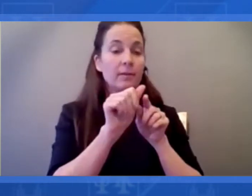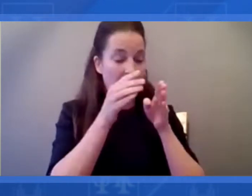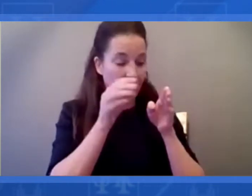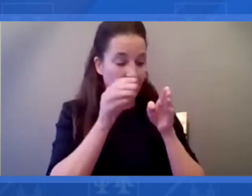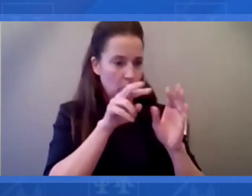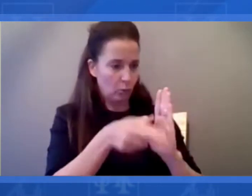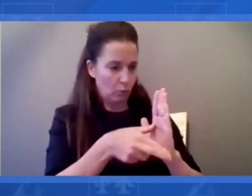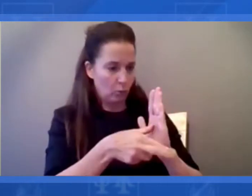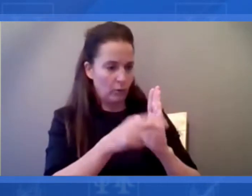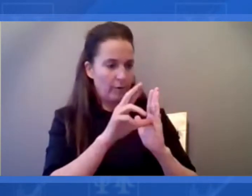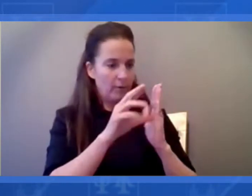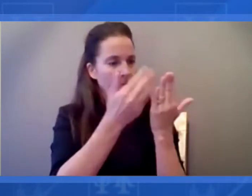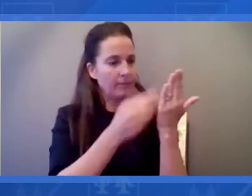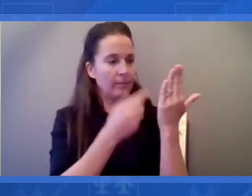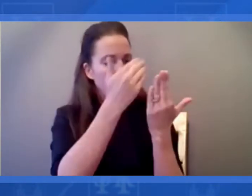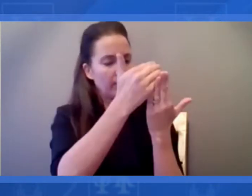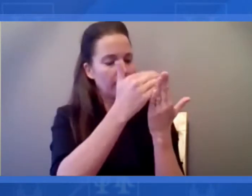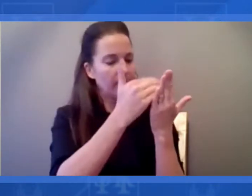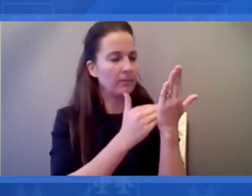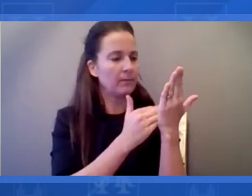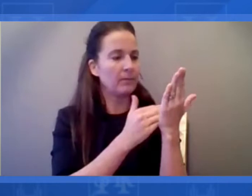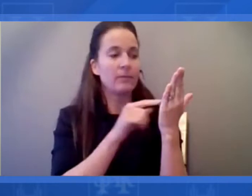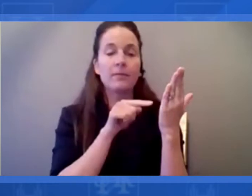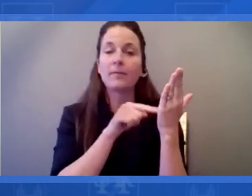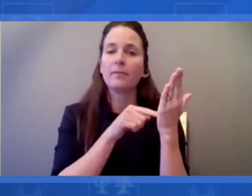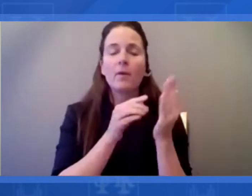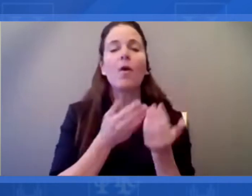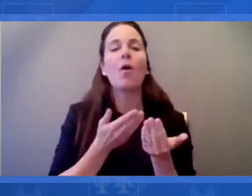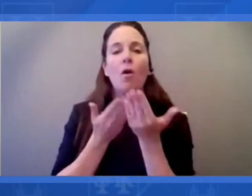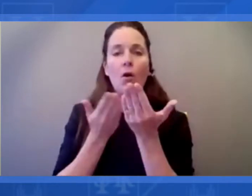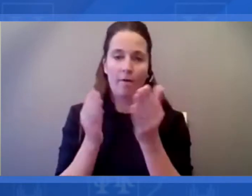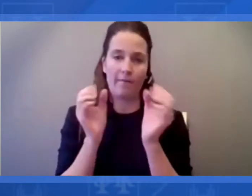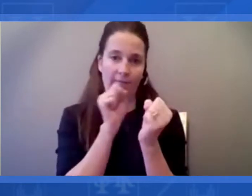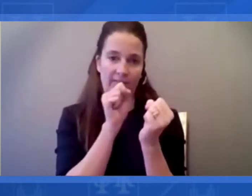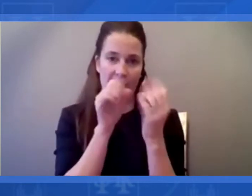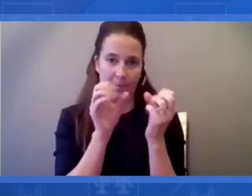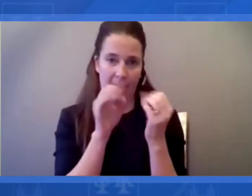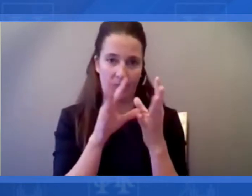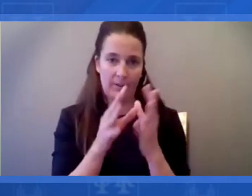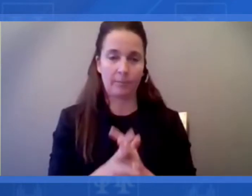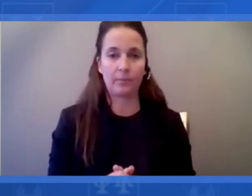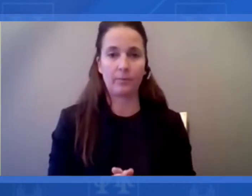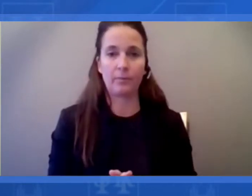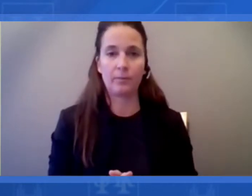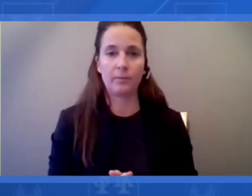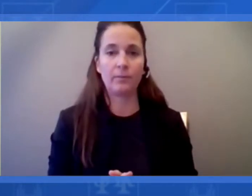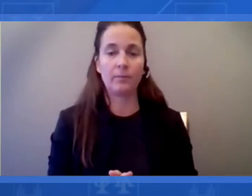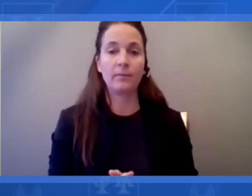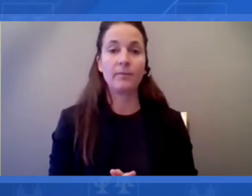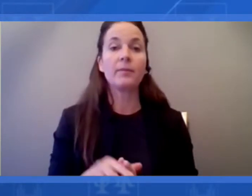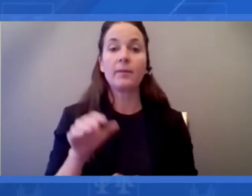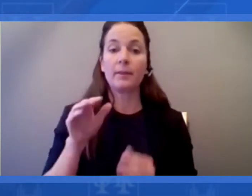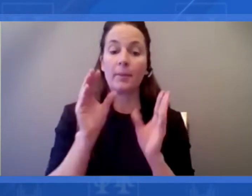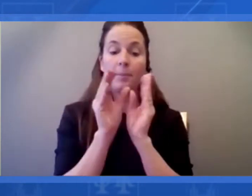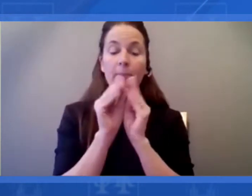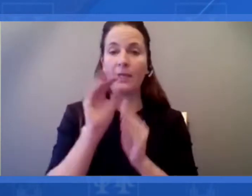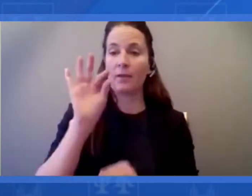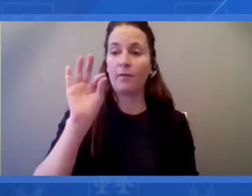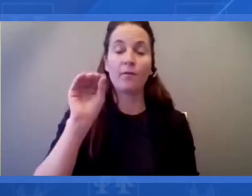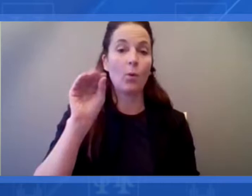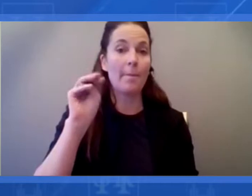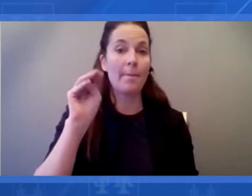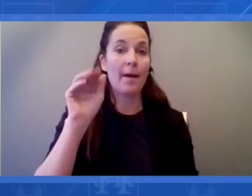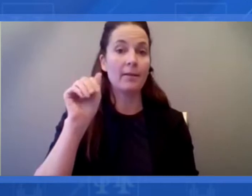provide feedback on the accessibility of transit services. Format of meeting.